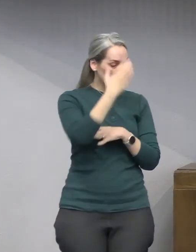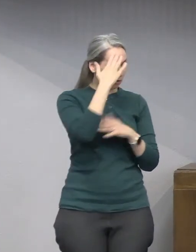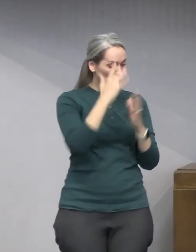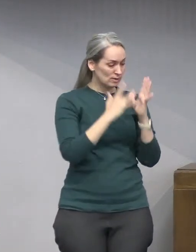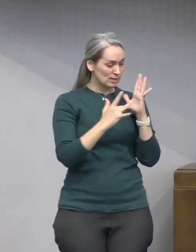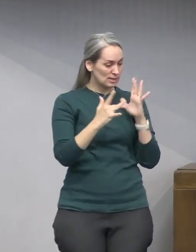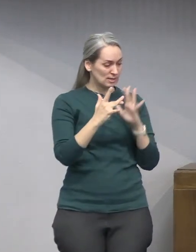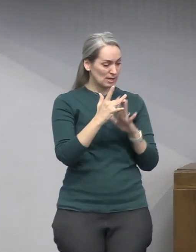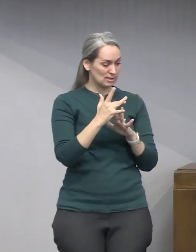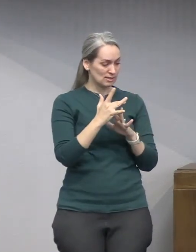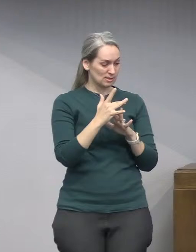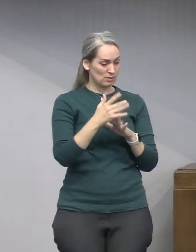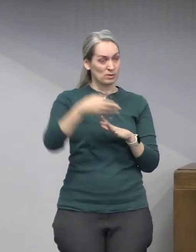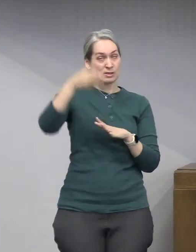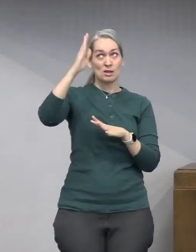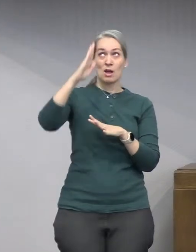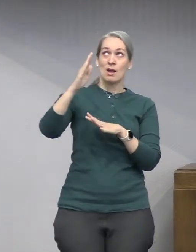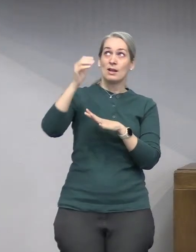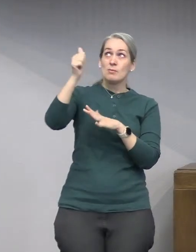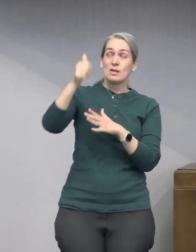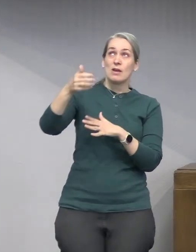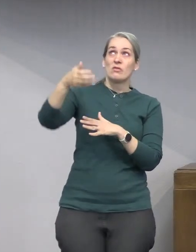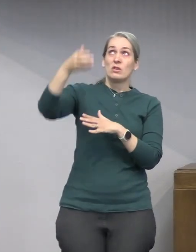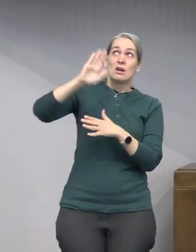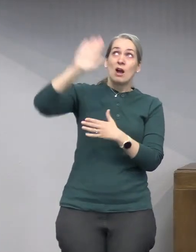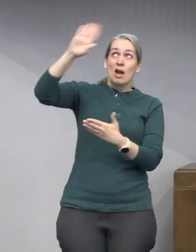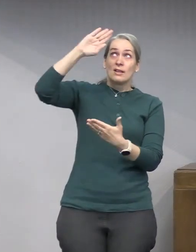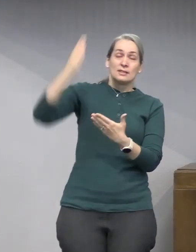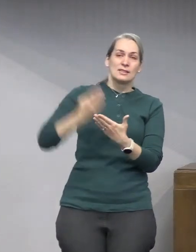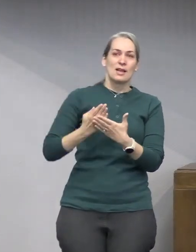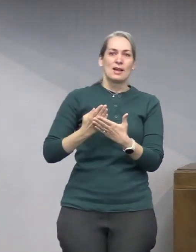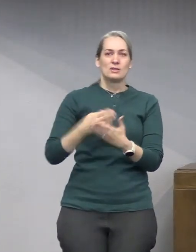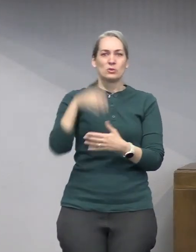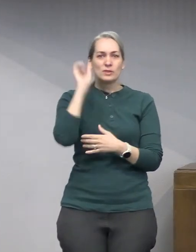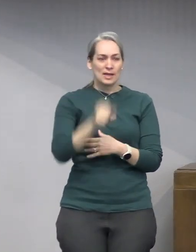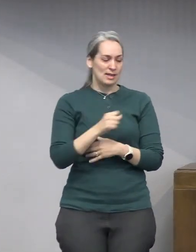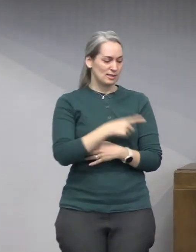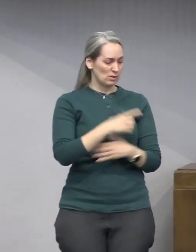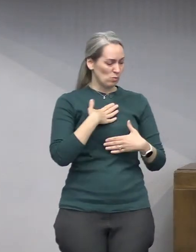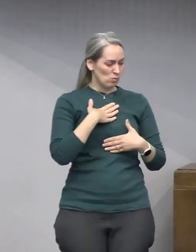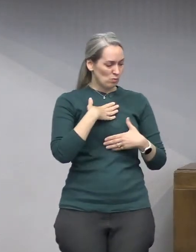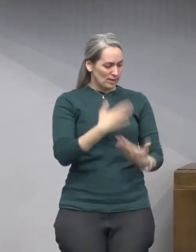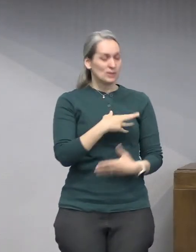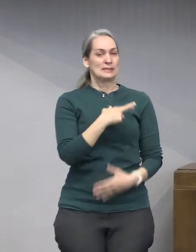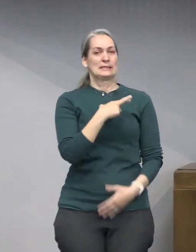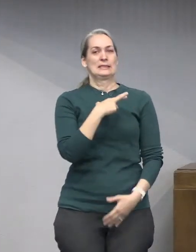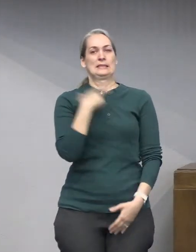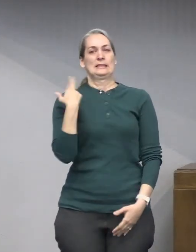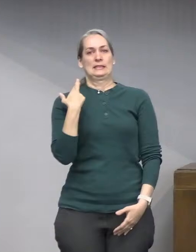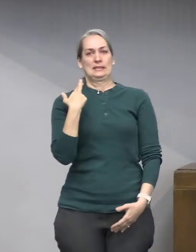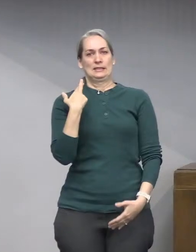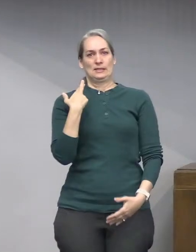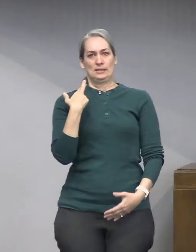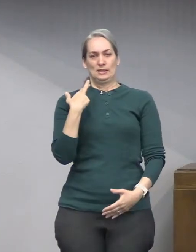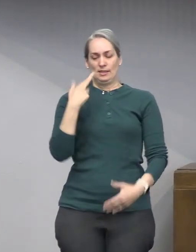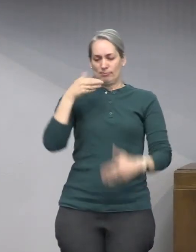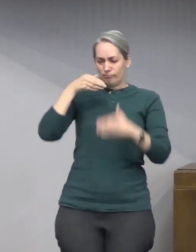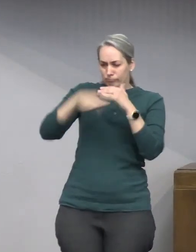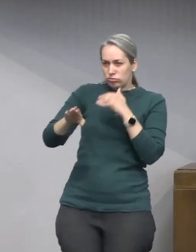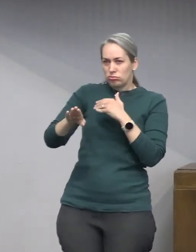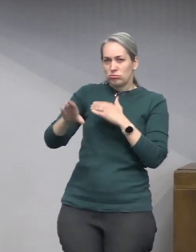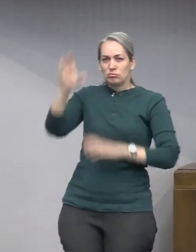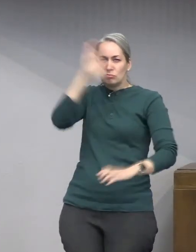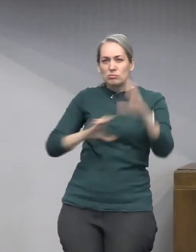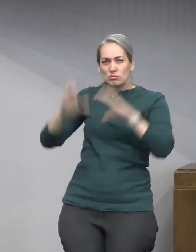be God himself, the Son of God. And so, yes, he was willing to risk it. There he goes, in search of